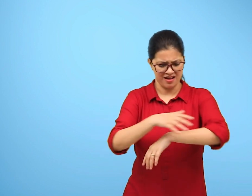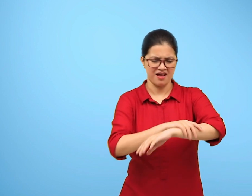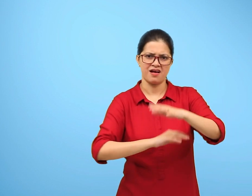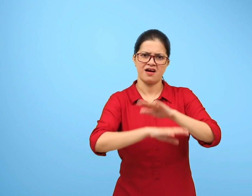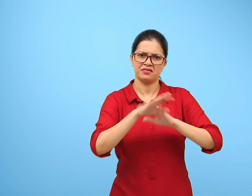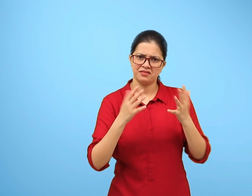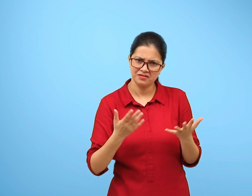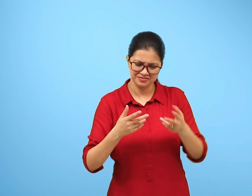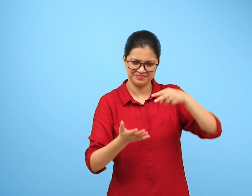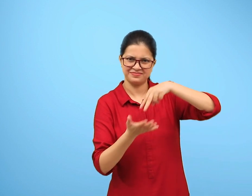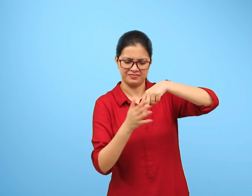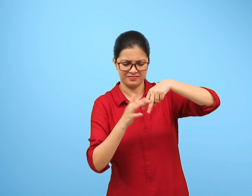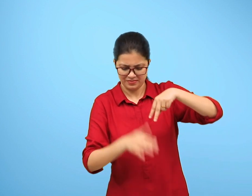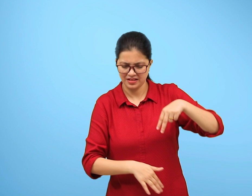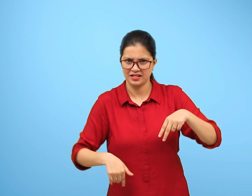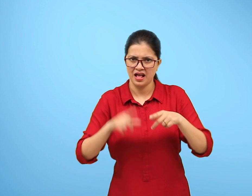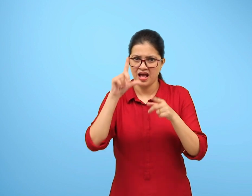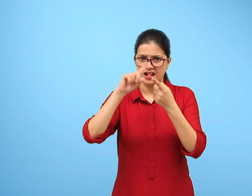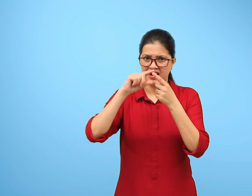and the bones of hands and legs.